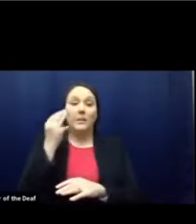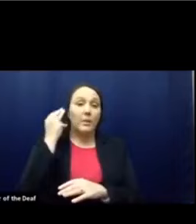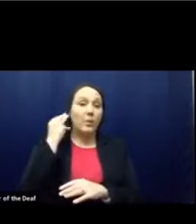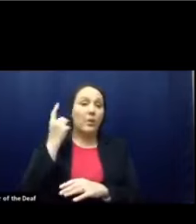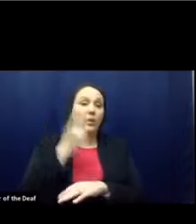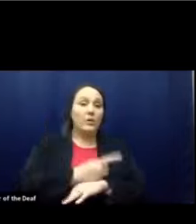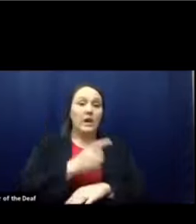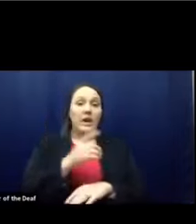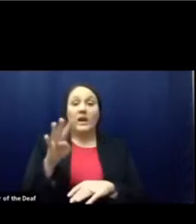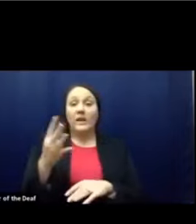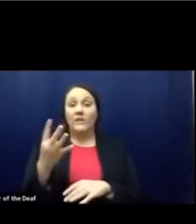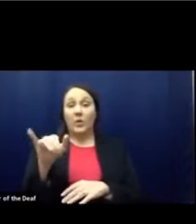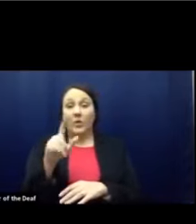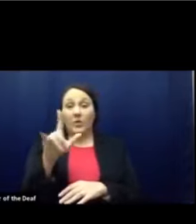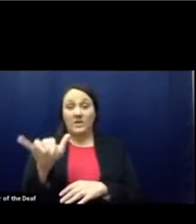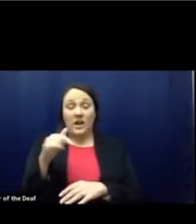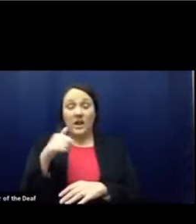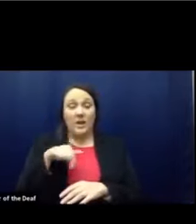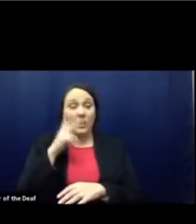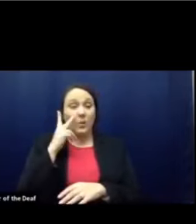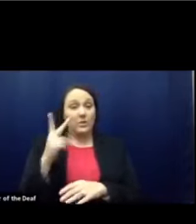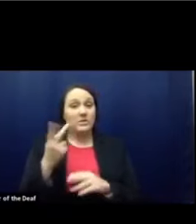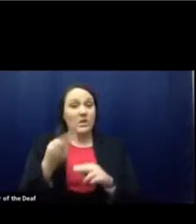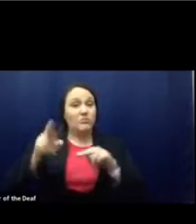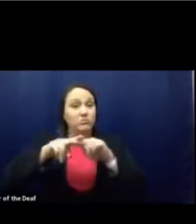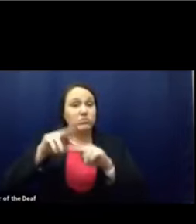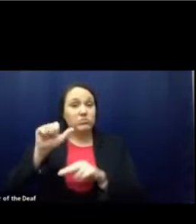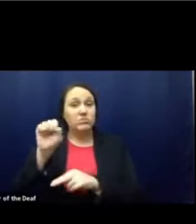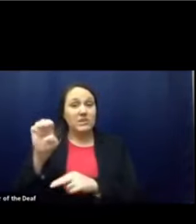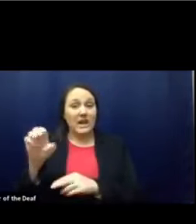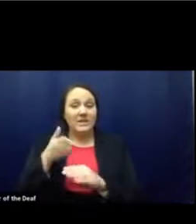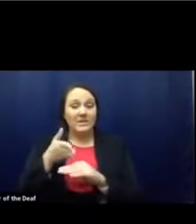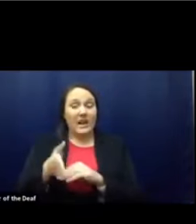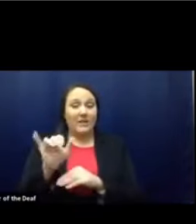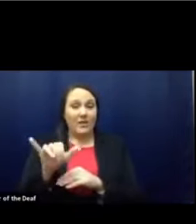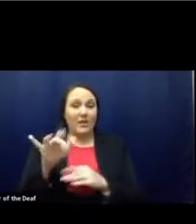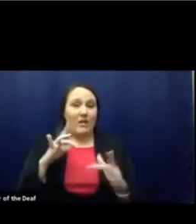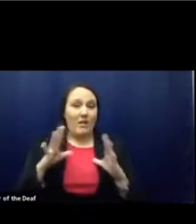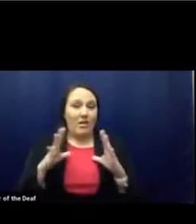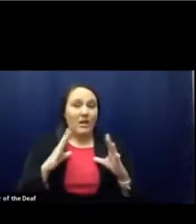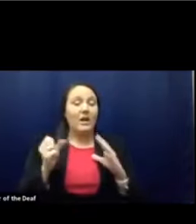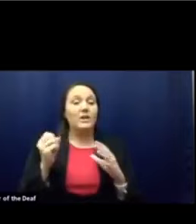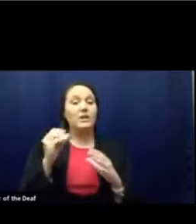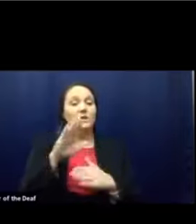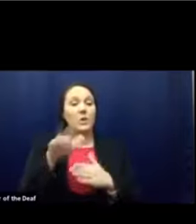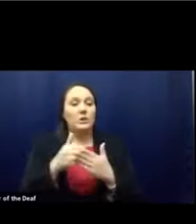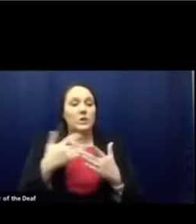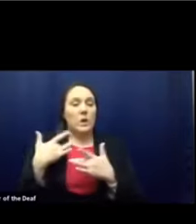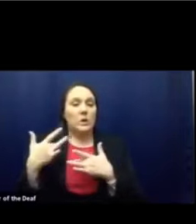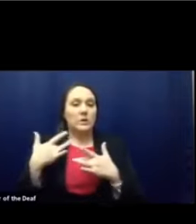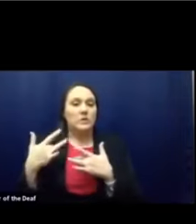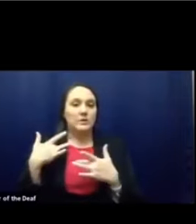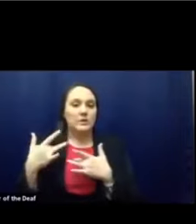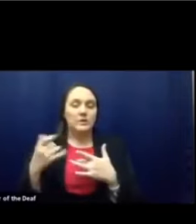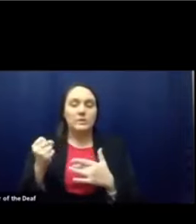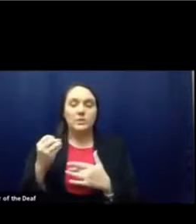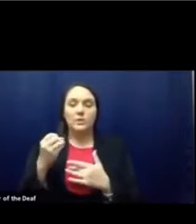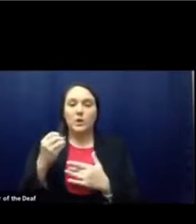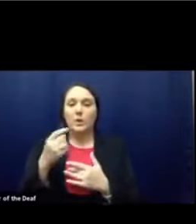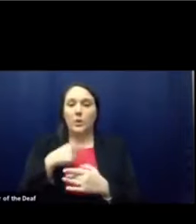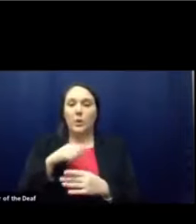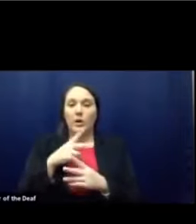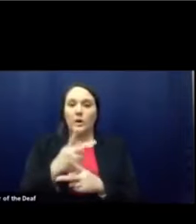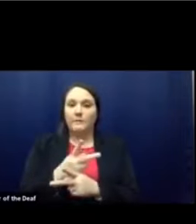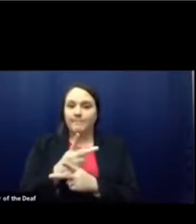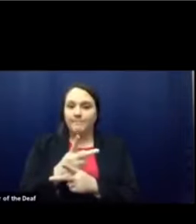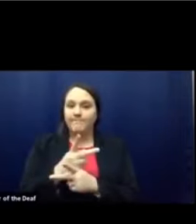4th of July, we saw jump in cases right after those. And so all of that's concerning for us. So we're cautiously